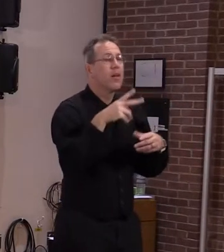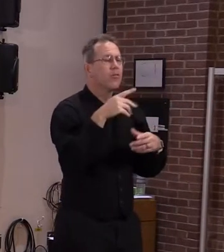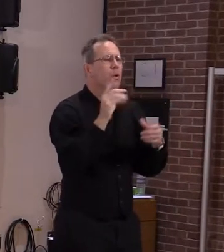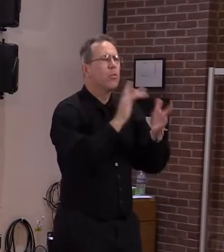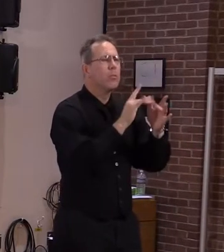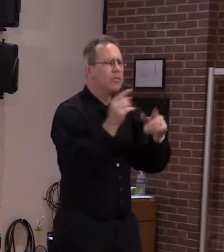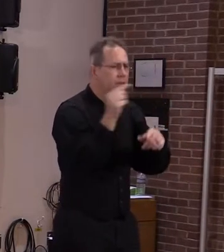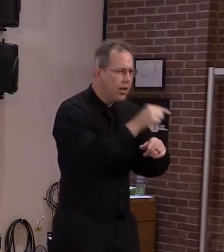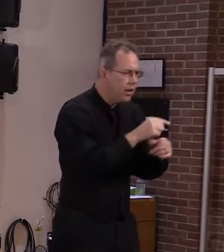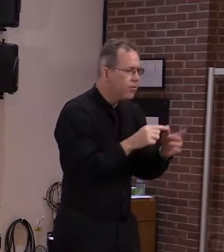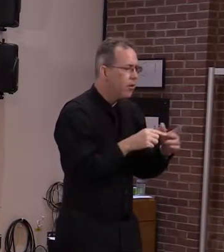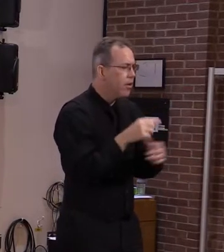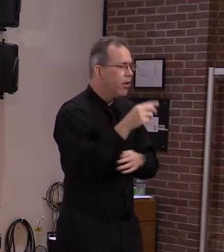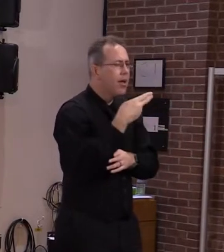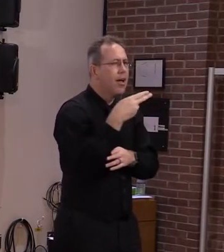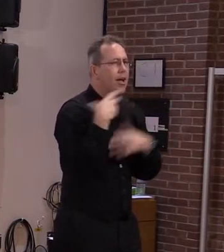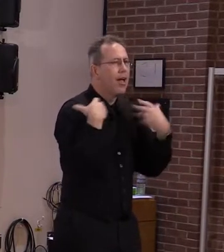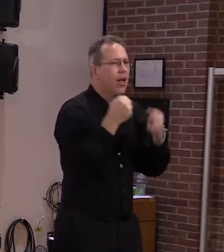healthvermont.gov/kidsvaccine. That's